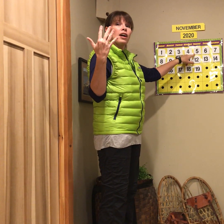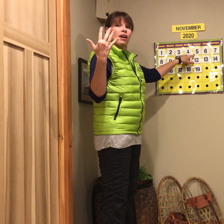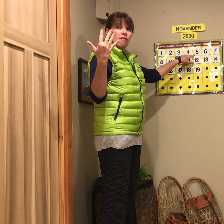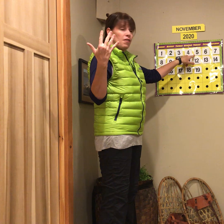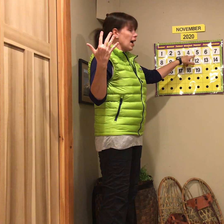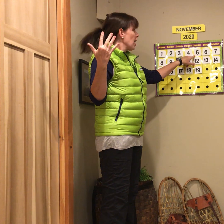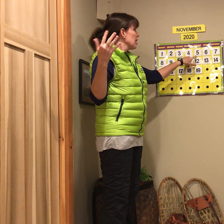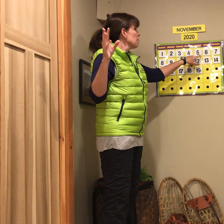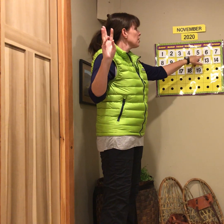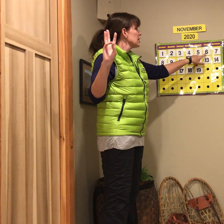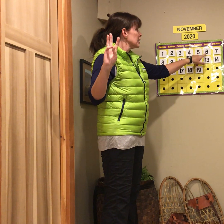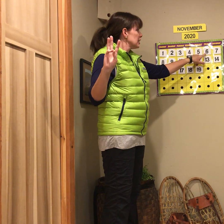1, 2, 3, 4, 5.